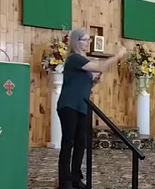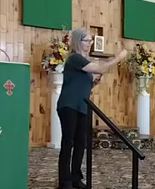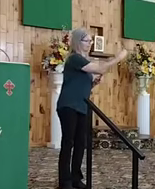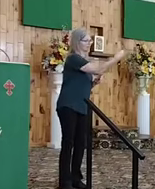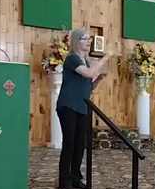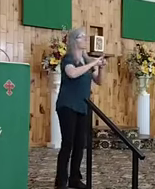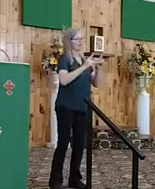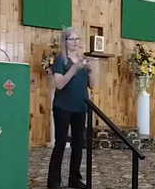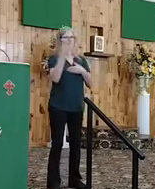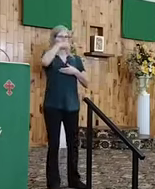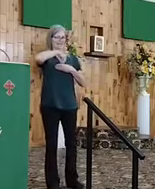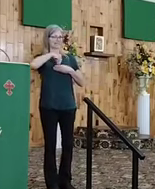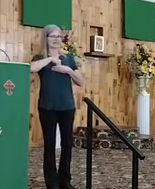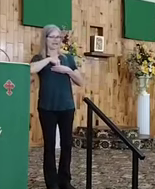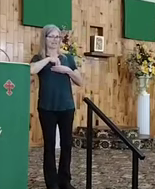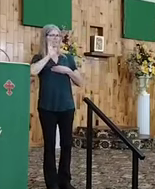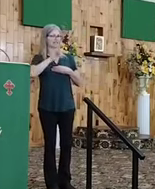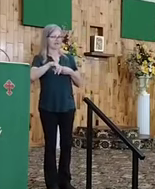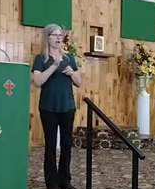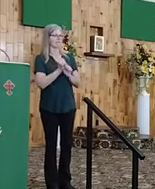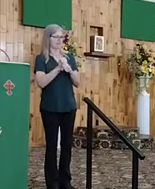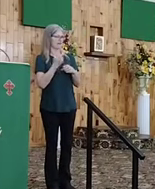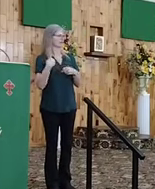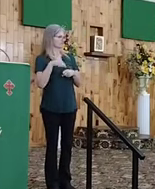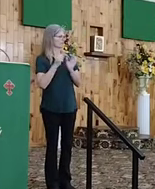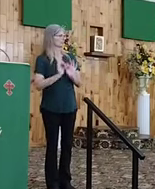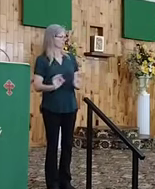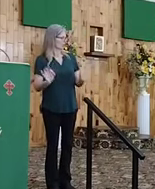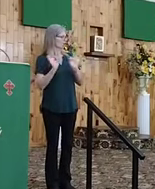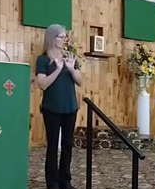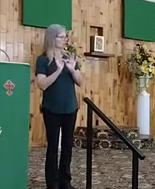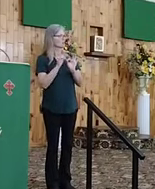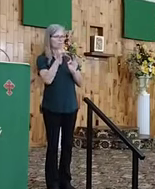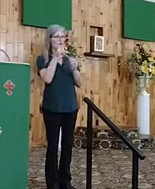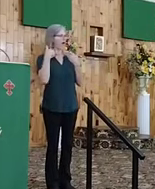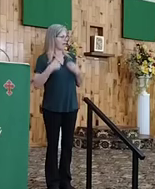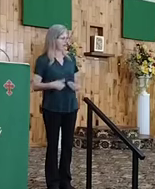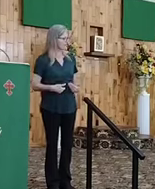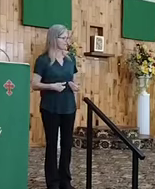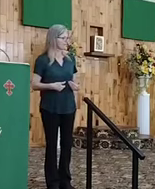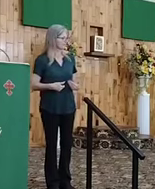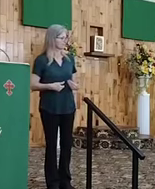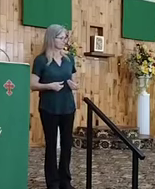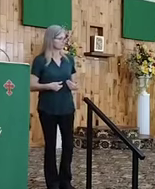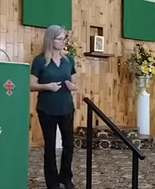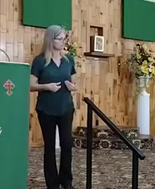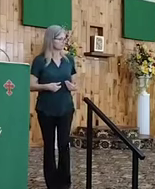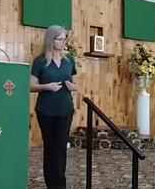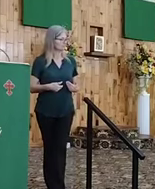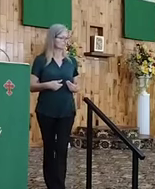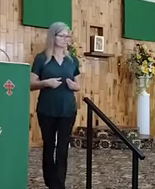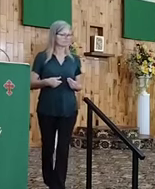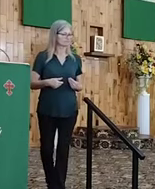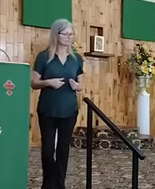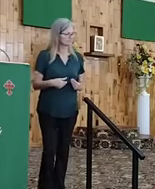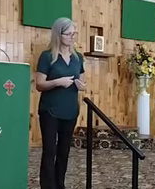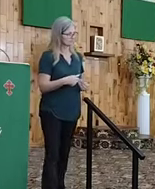And so it is not what I wear that makes me. It is who I am that makes me. And my baptism,